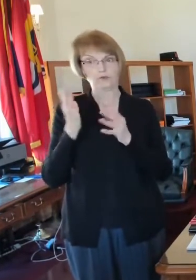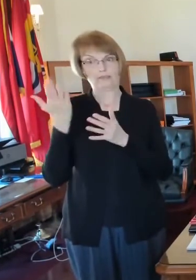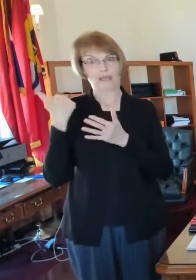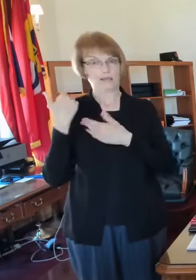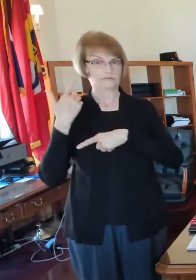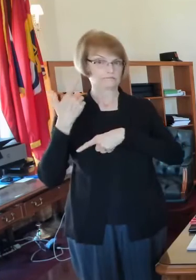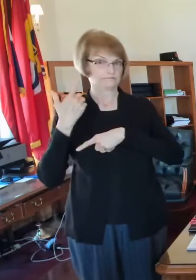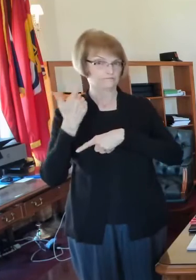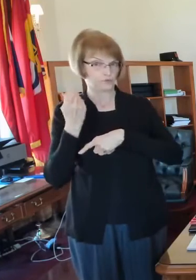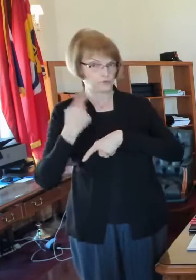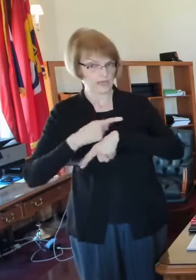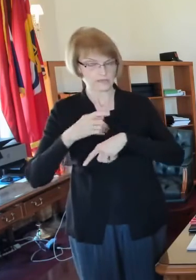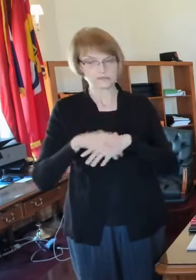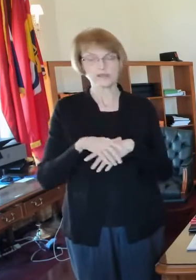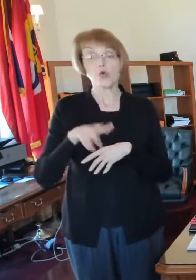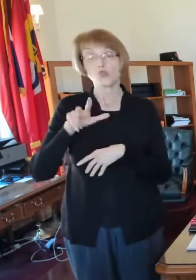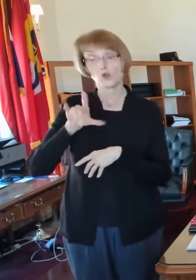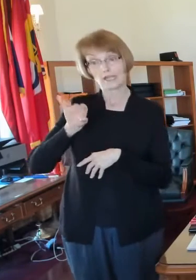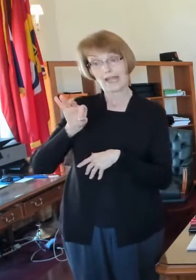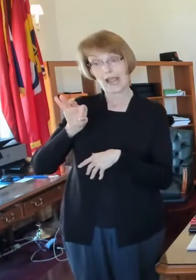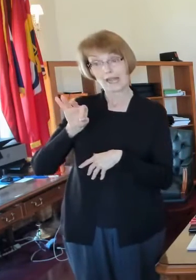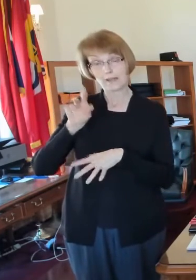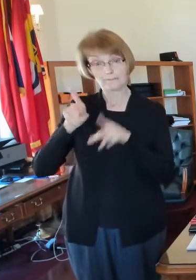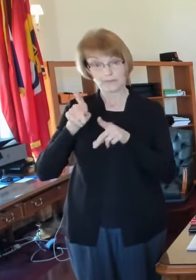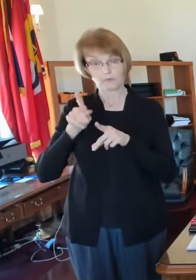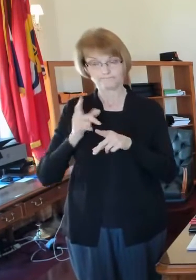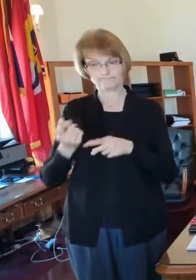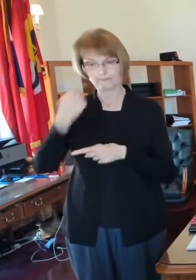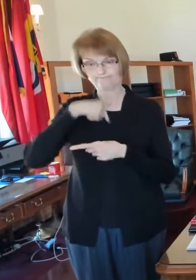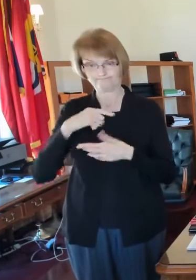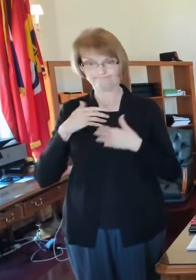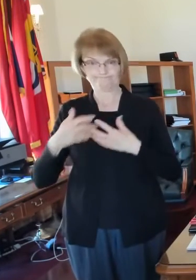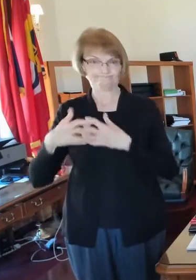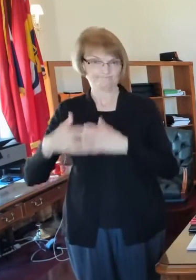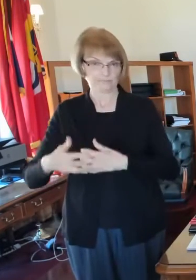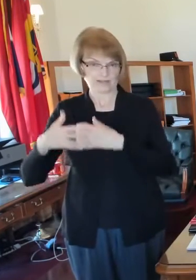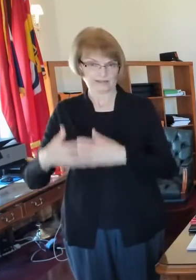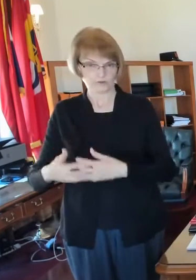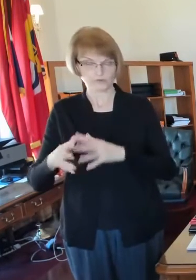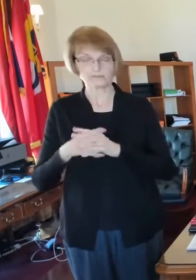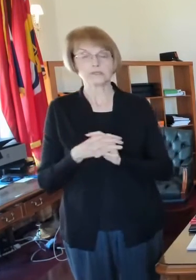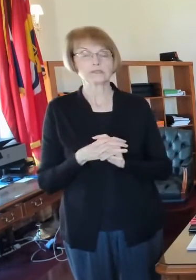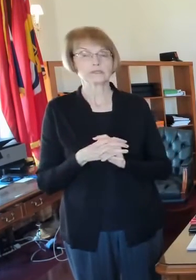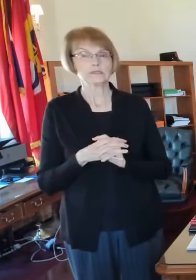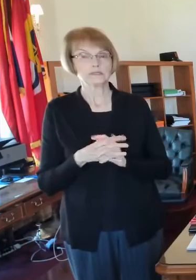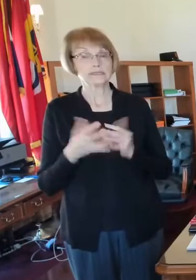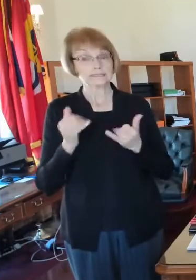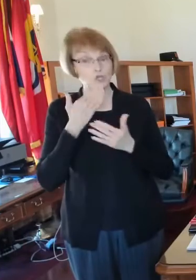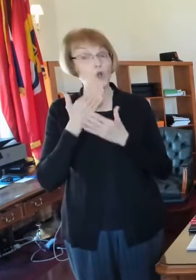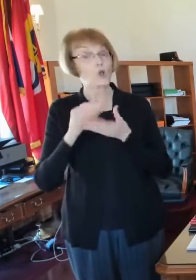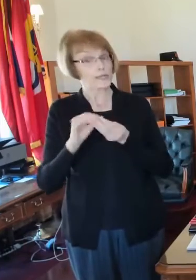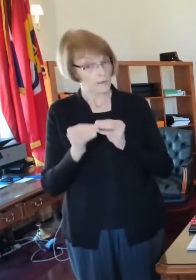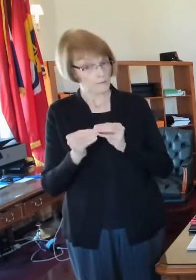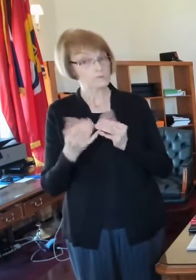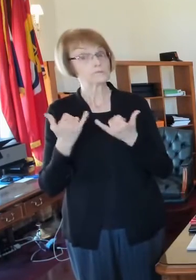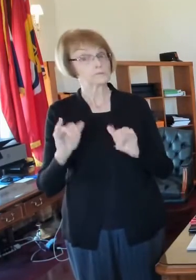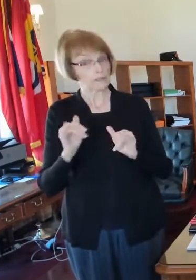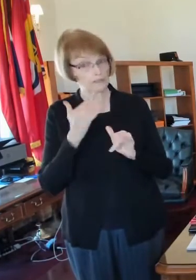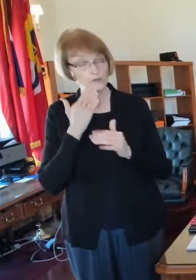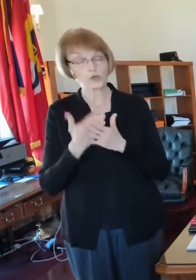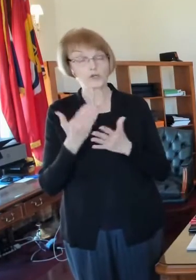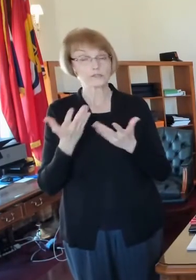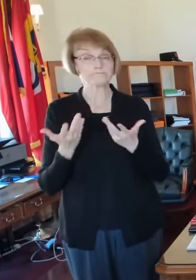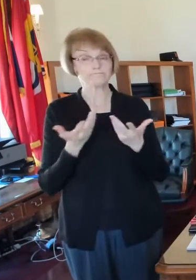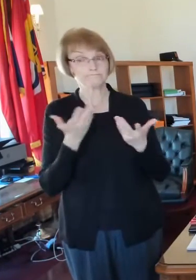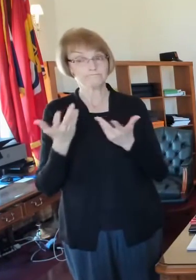days, and 39 people are on ventilators. So still good numbers